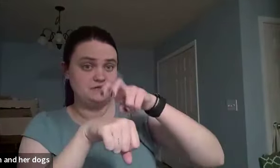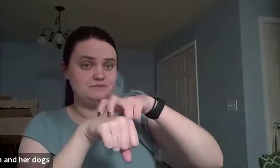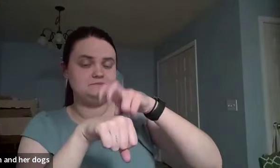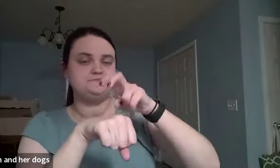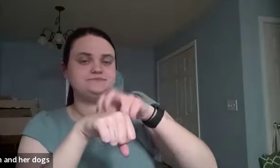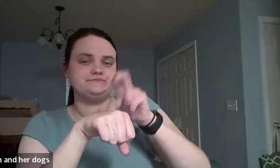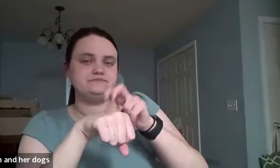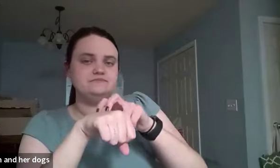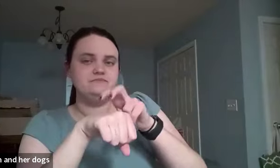chips.